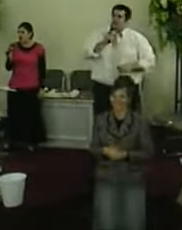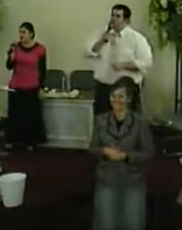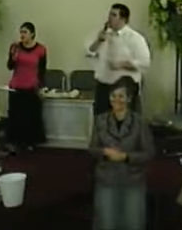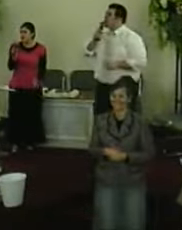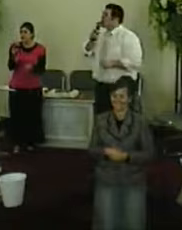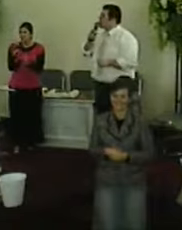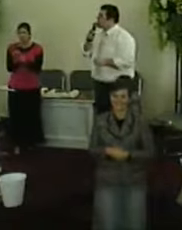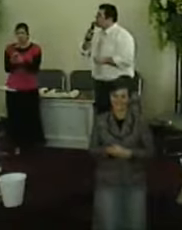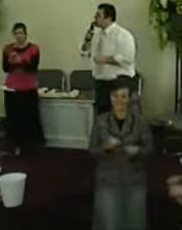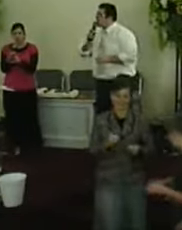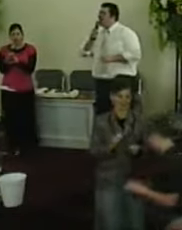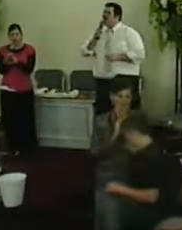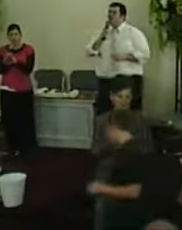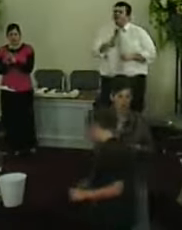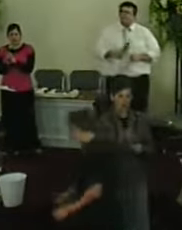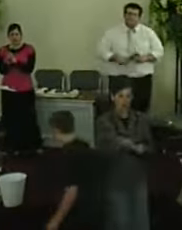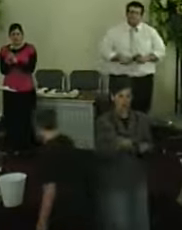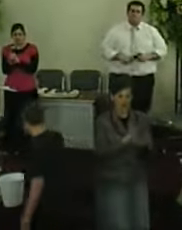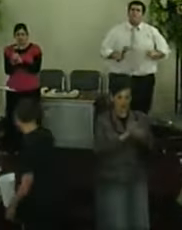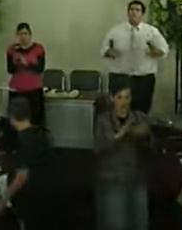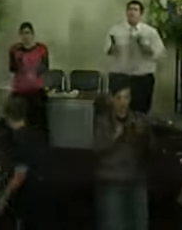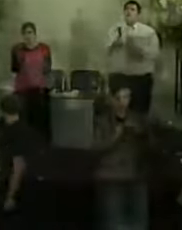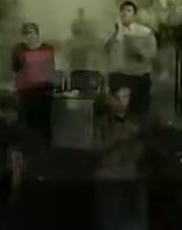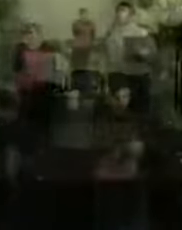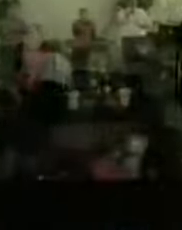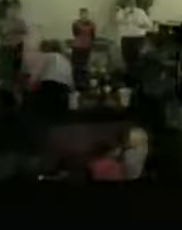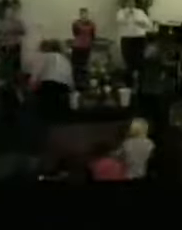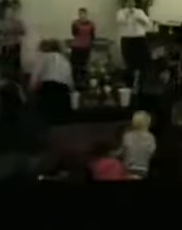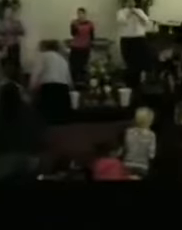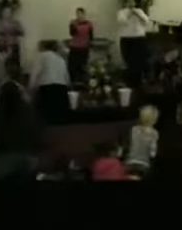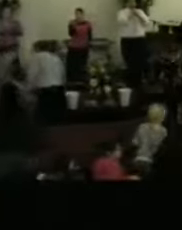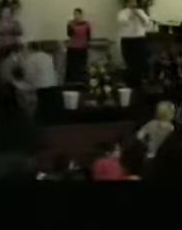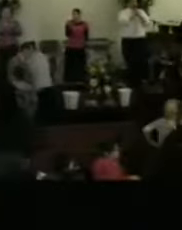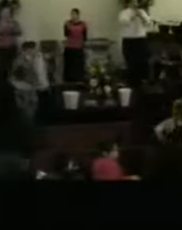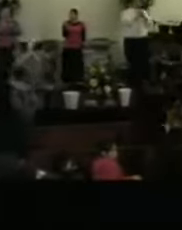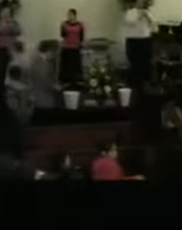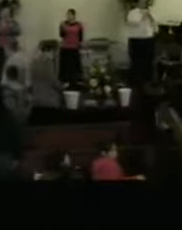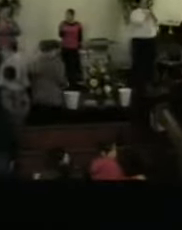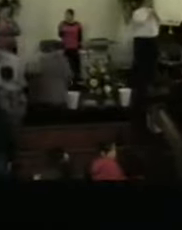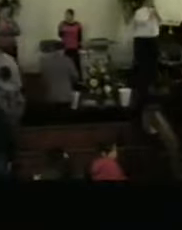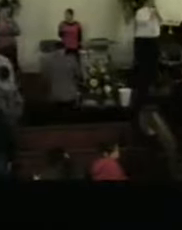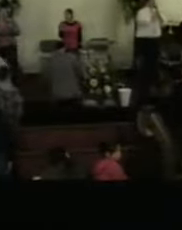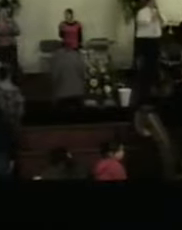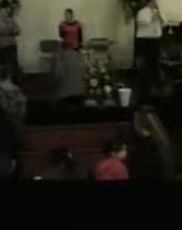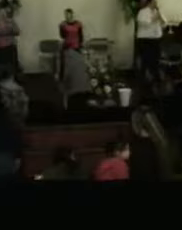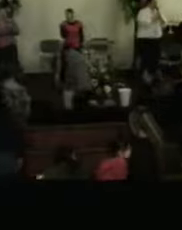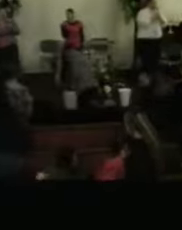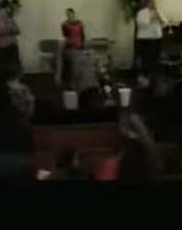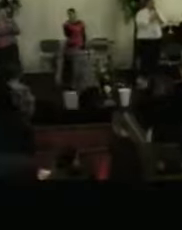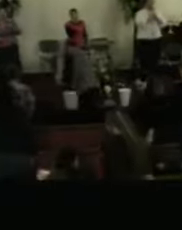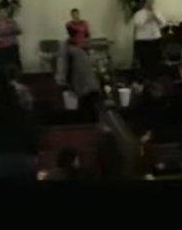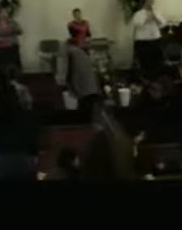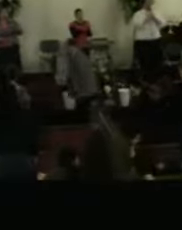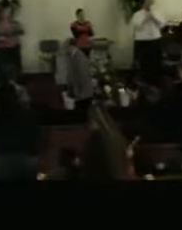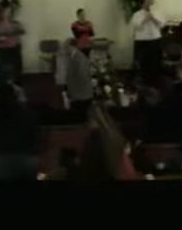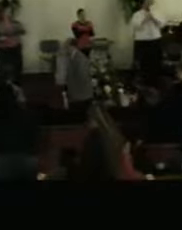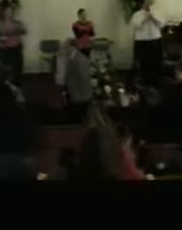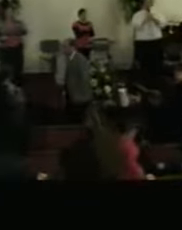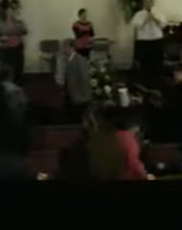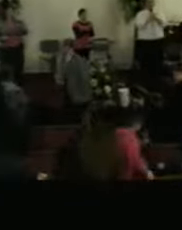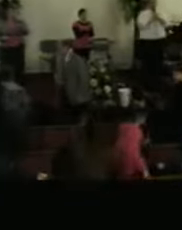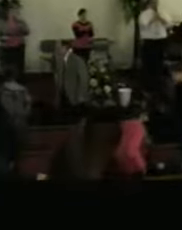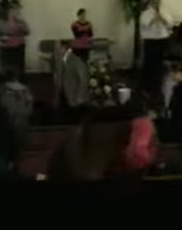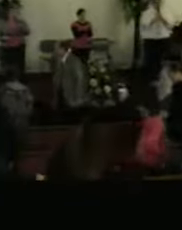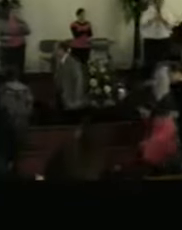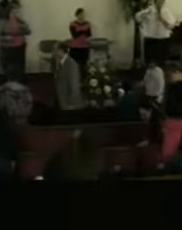Water, you turn into wine. Open the eyes of the blind. There's no one